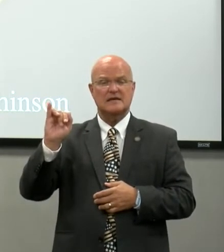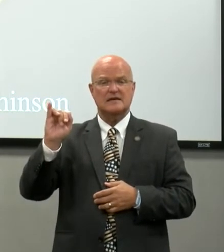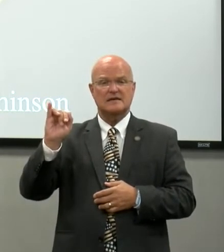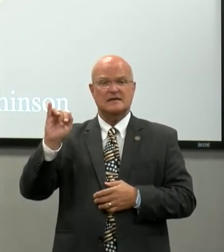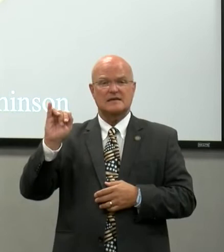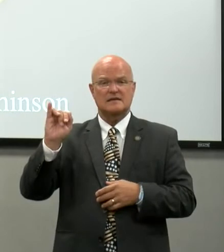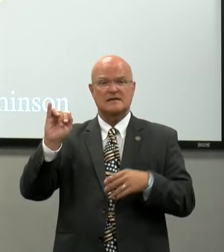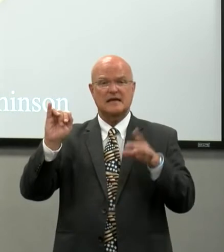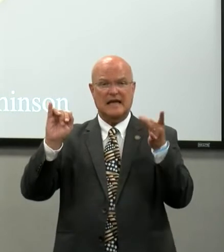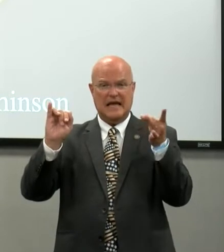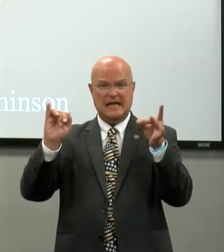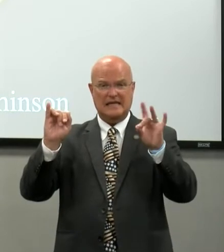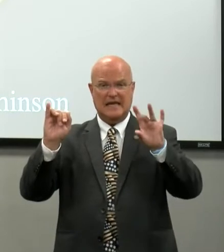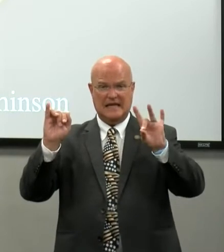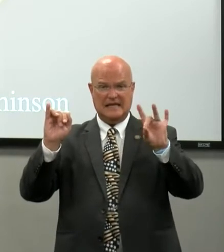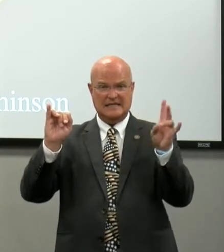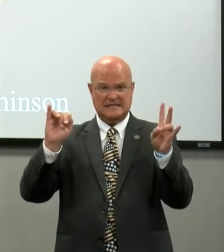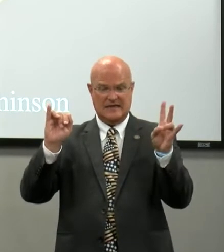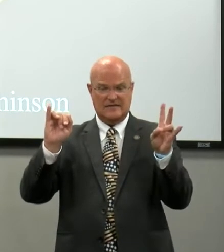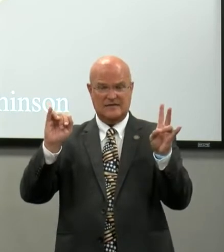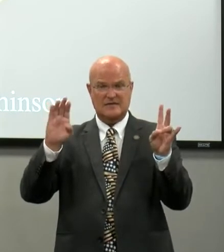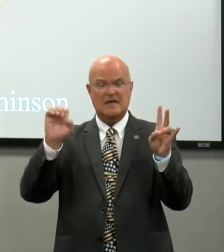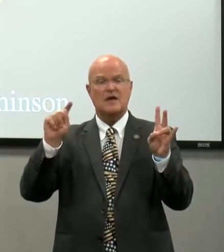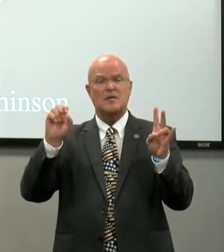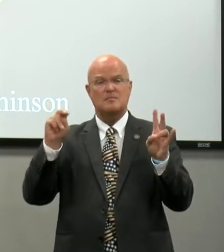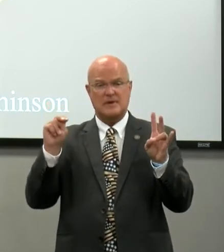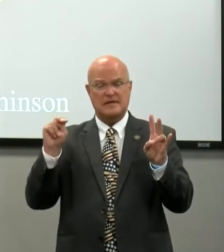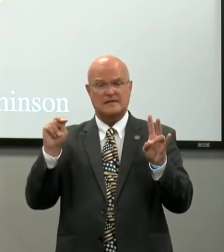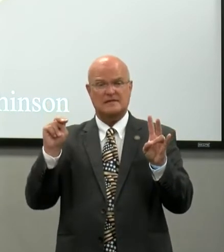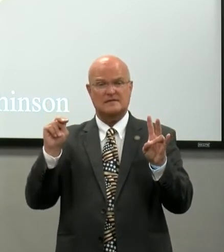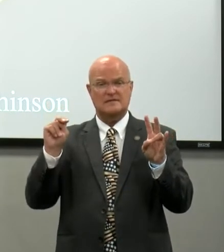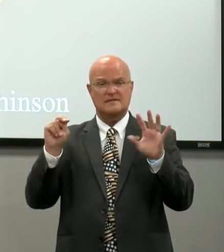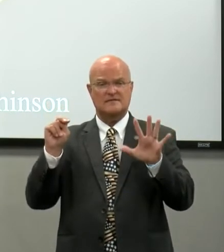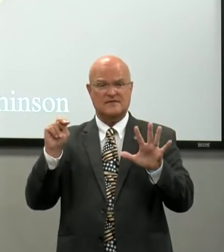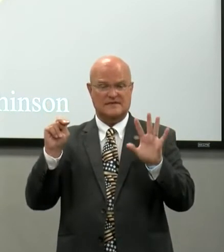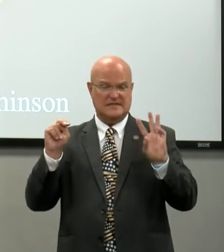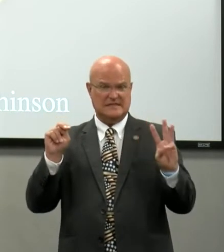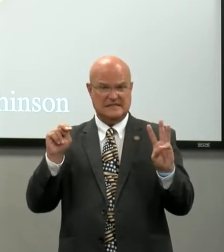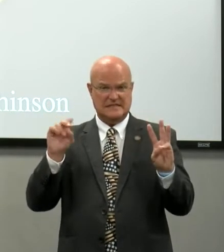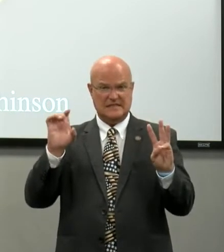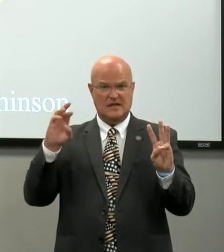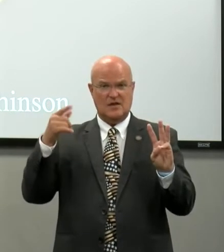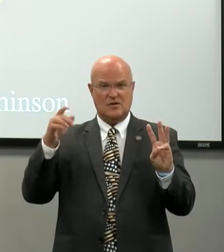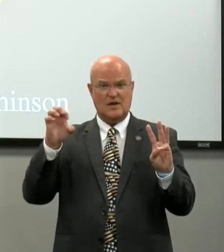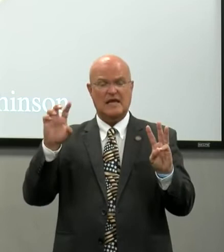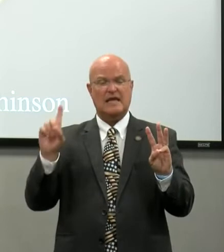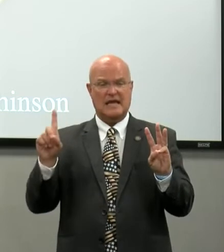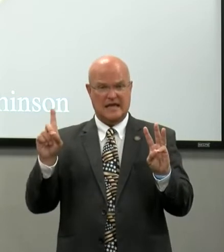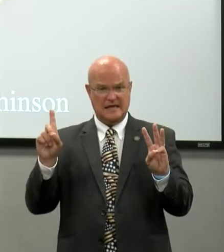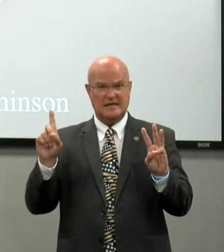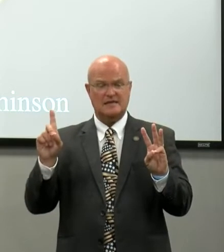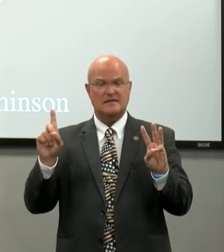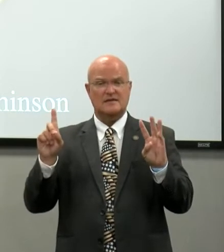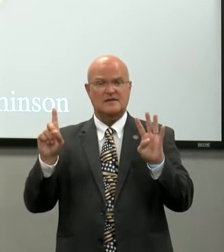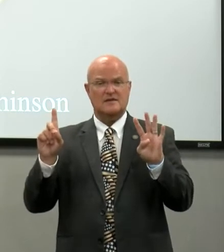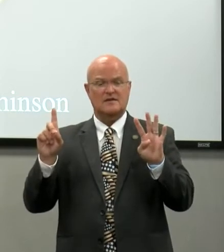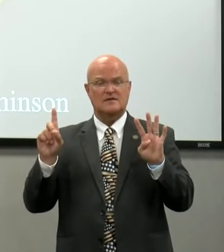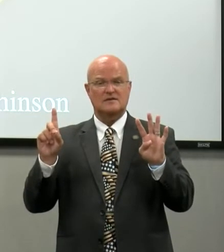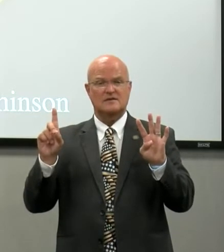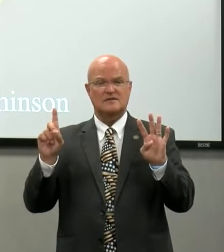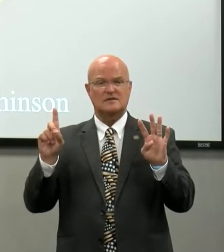have 87 cases. Benton is in third with 56. Craighead is mentioned by the governor at